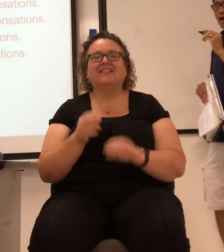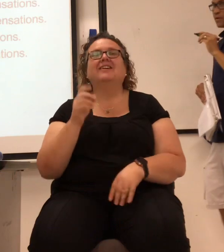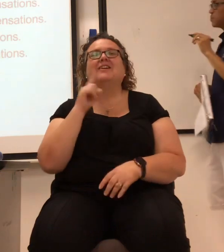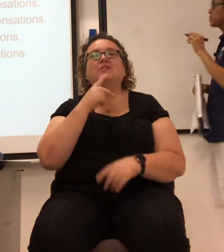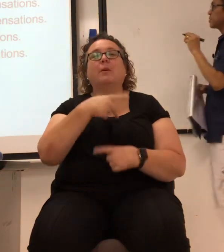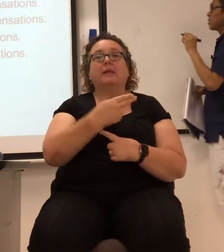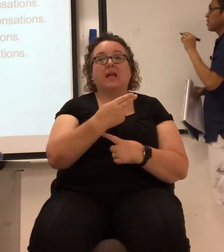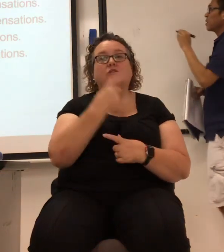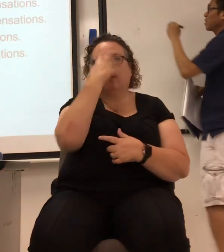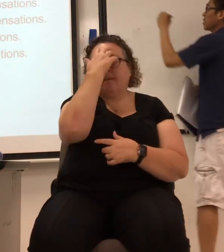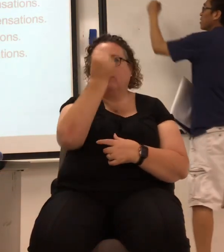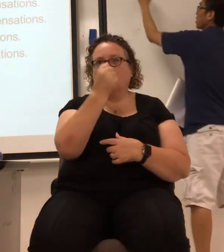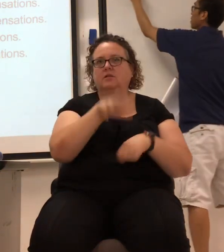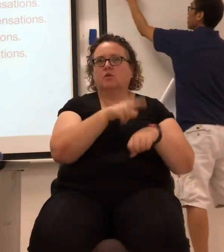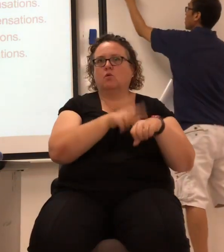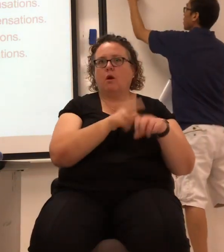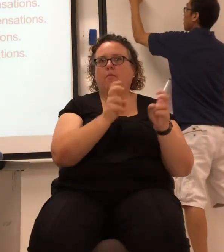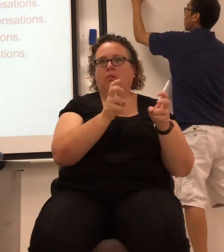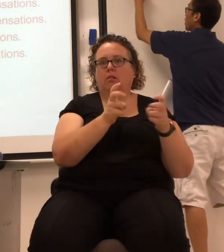practice